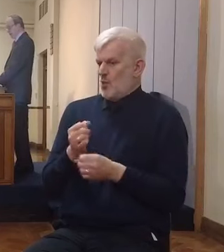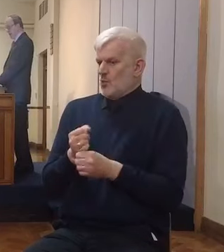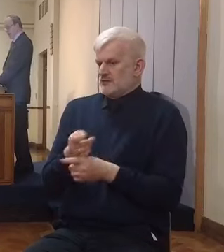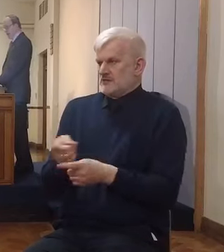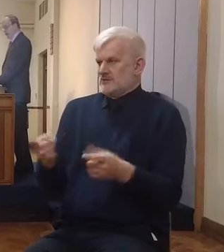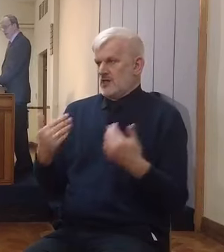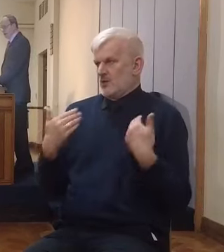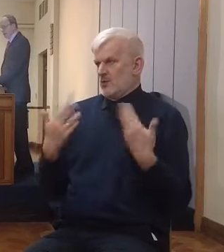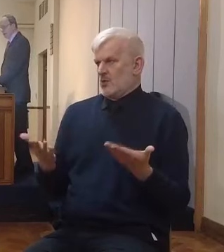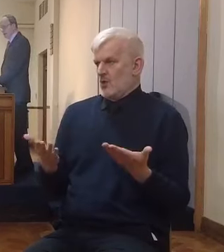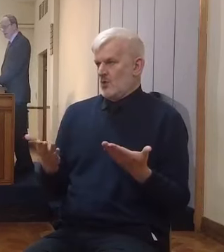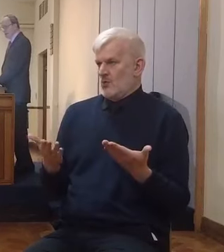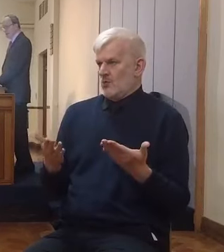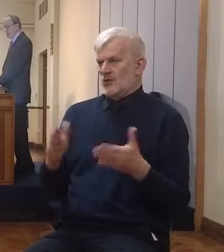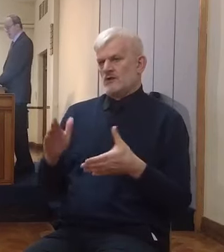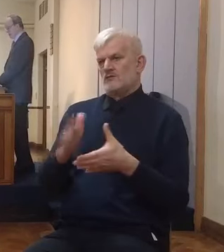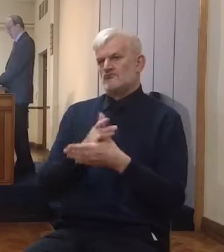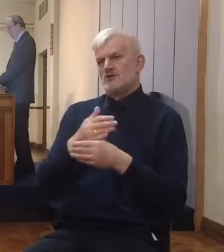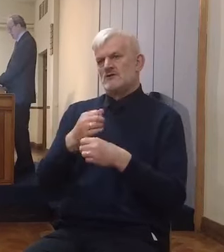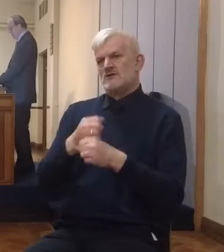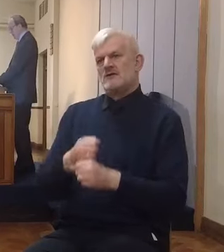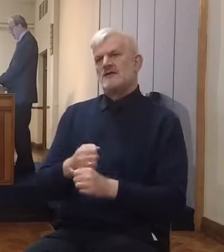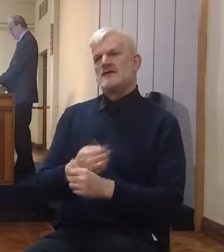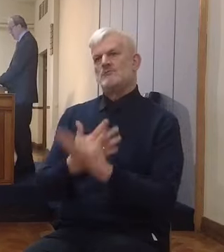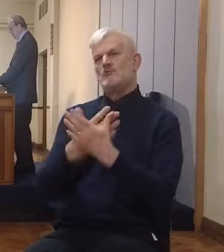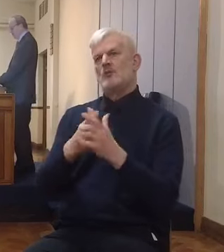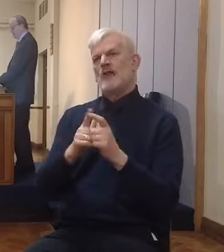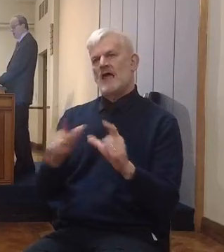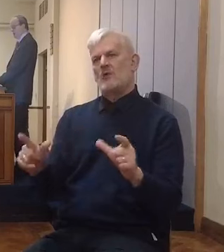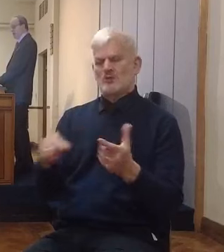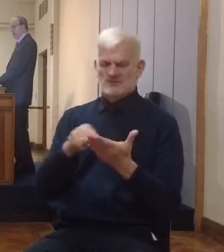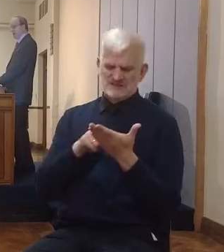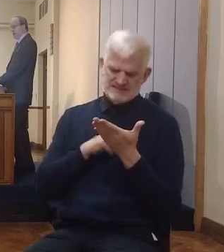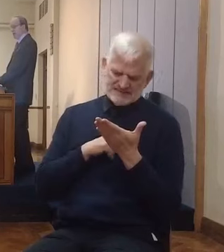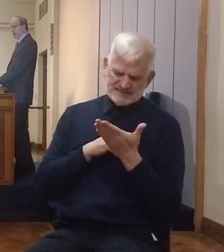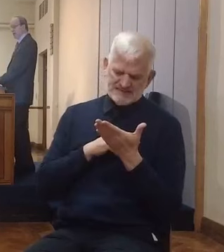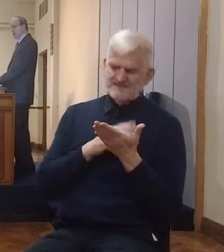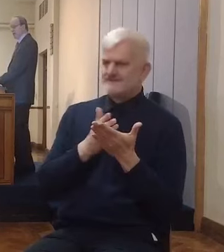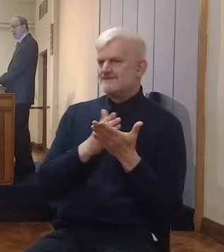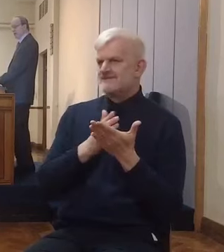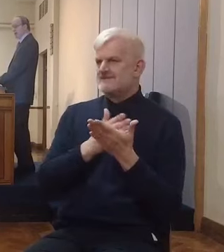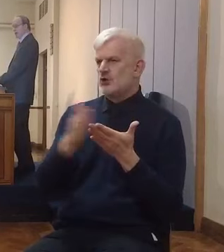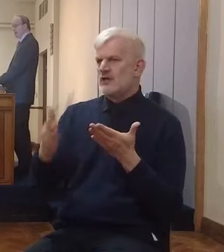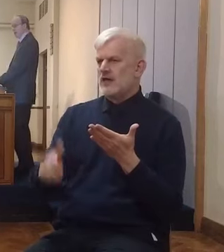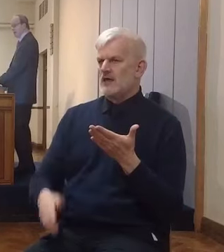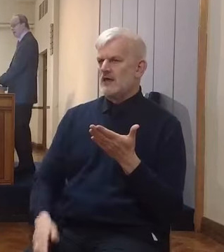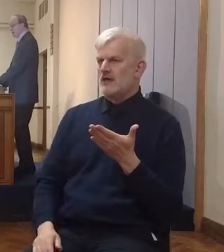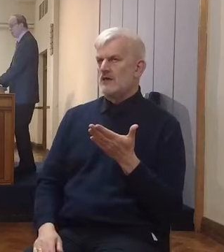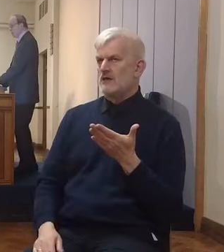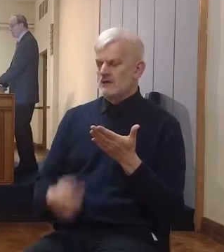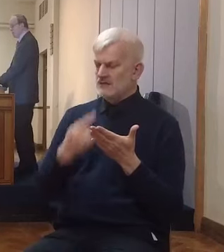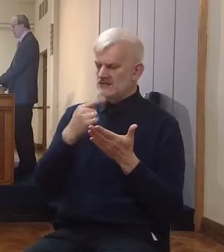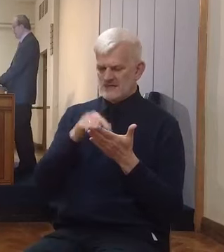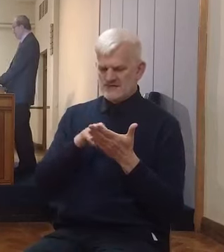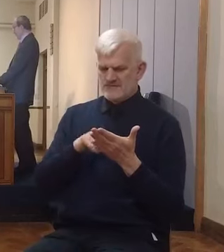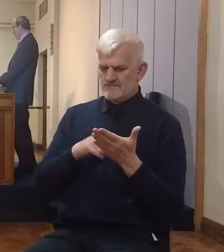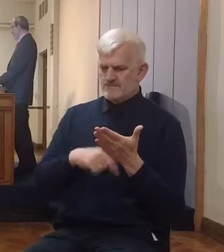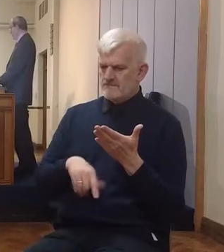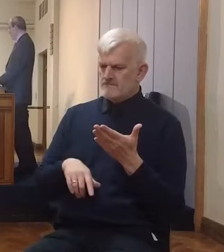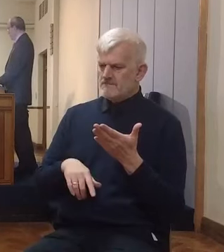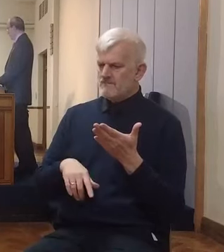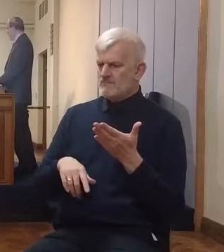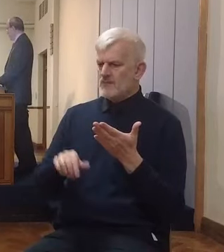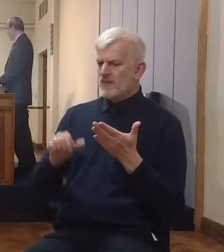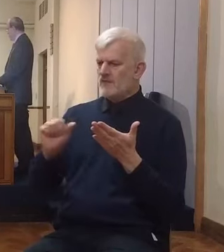that plain. The Hebrew verb says something like this: pluck out